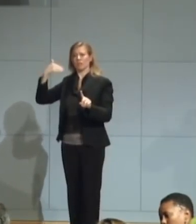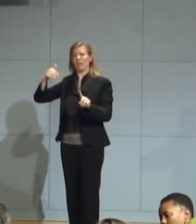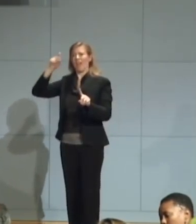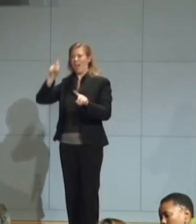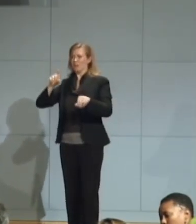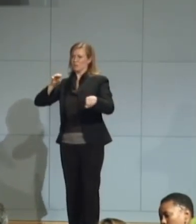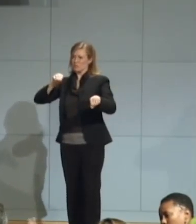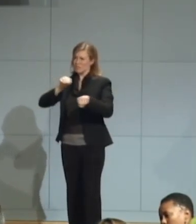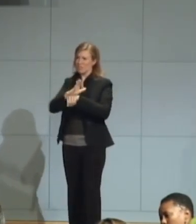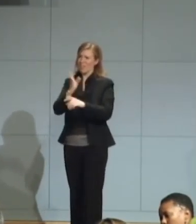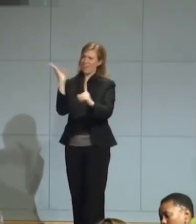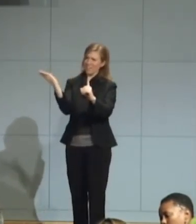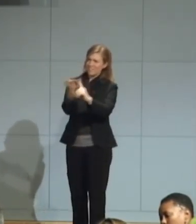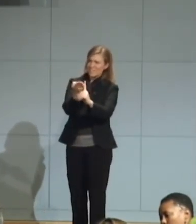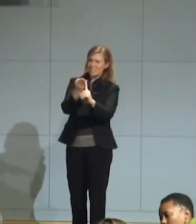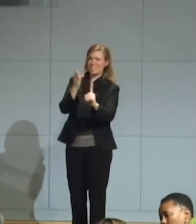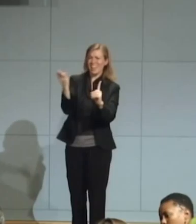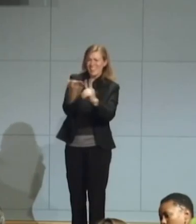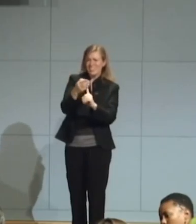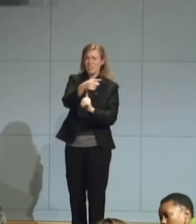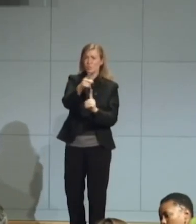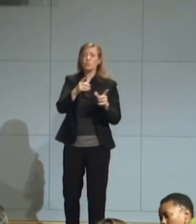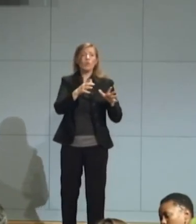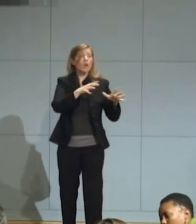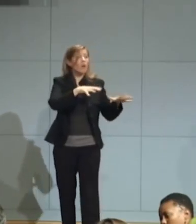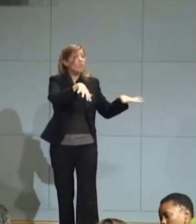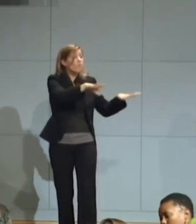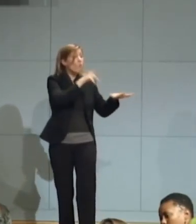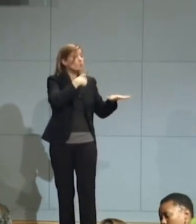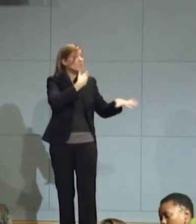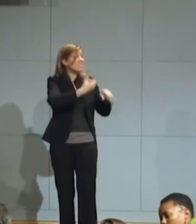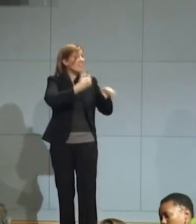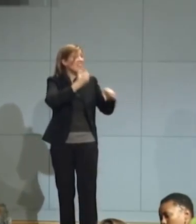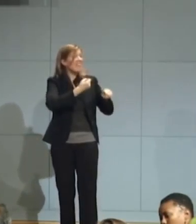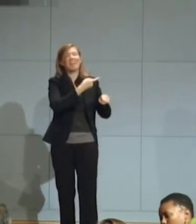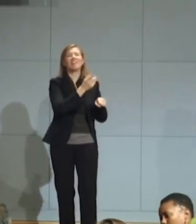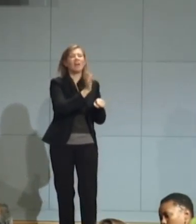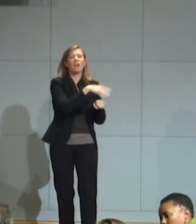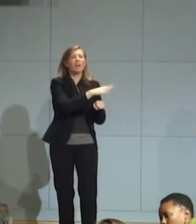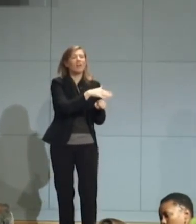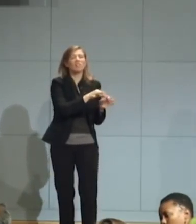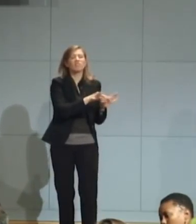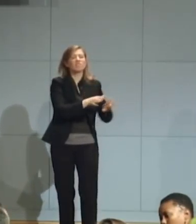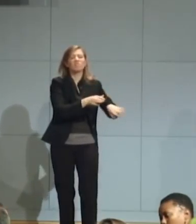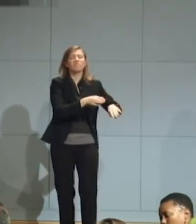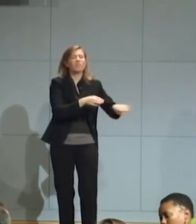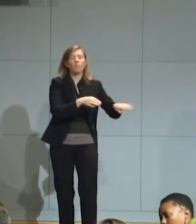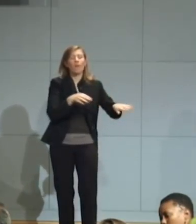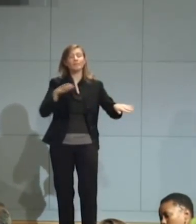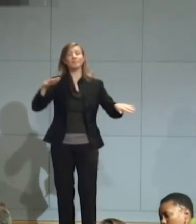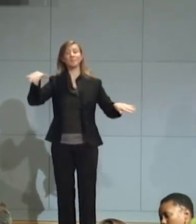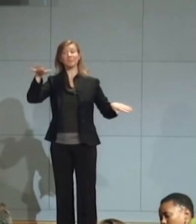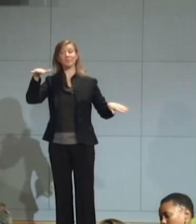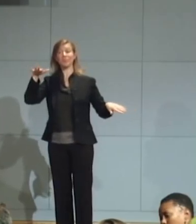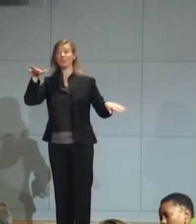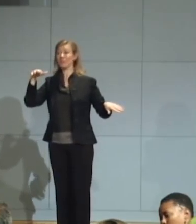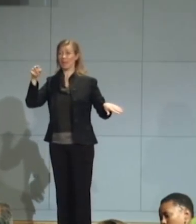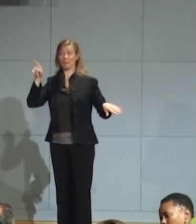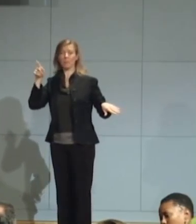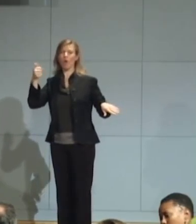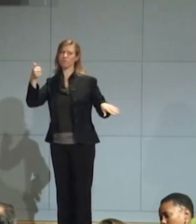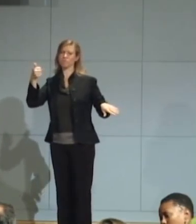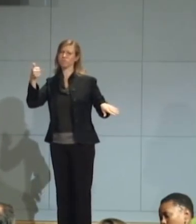country, and at the time that we were slaughtering in large numbers native people in this country, and at the time that we were